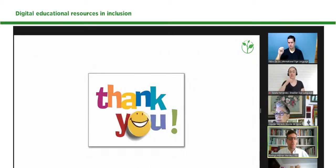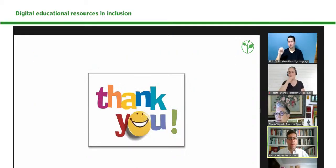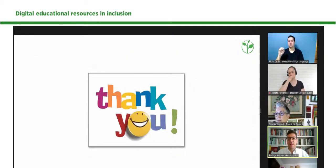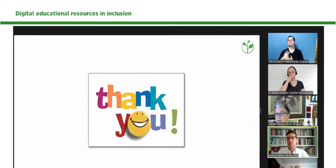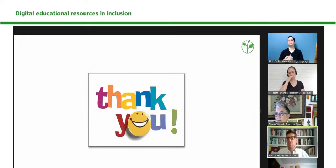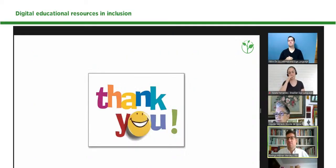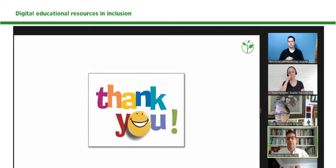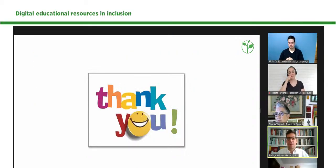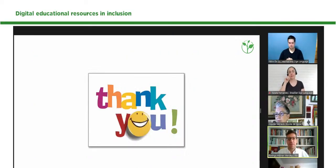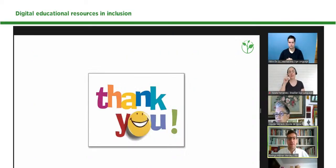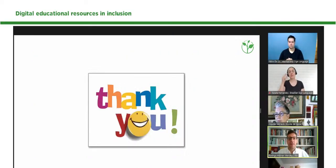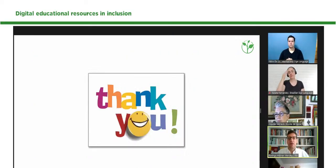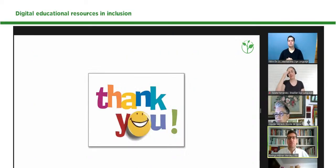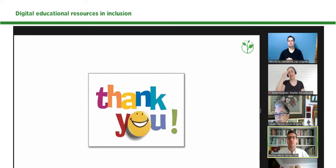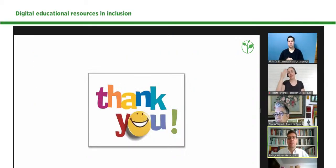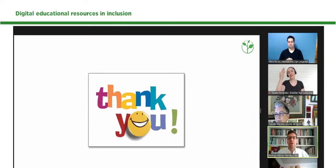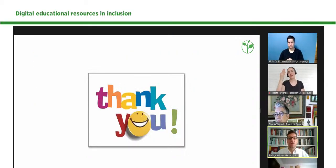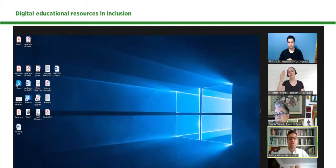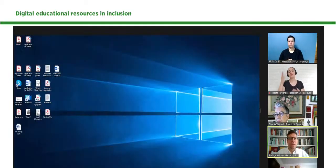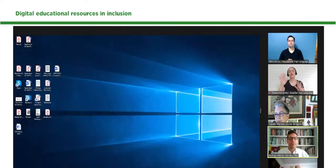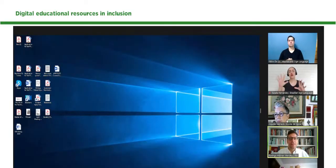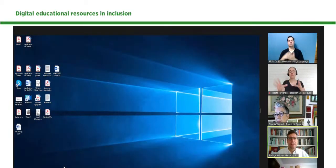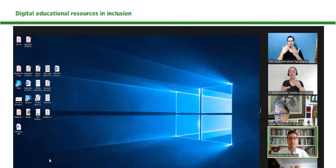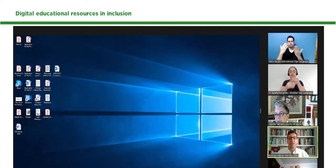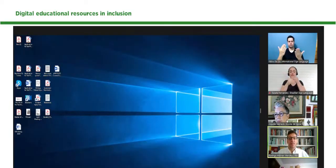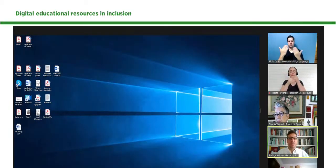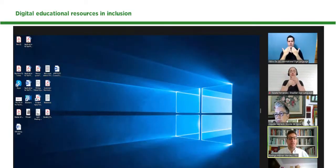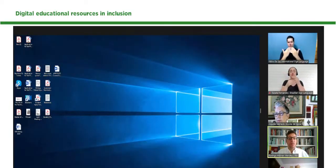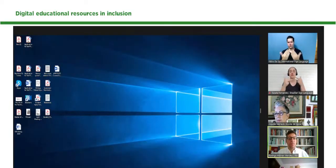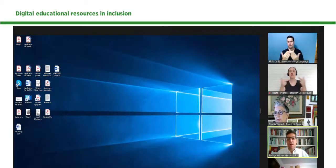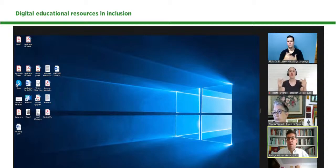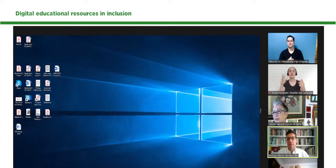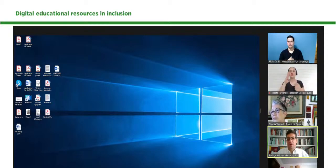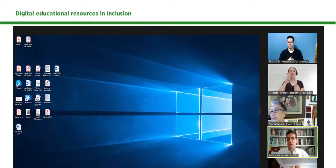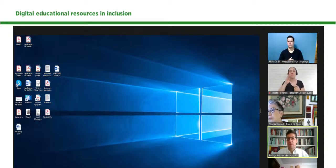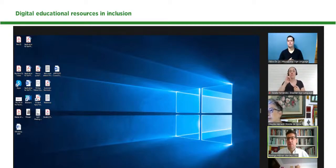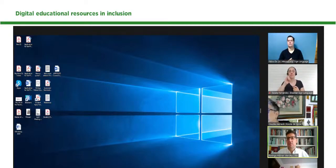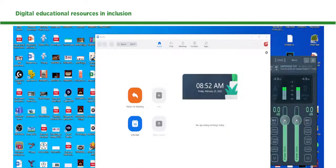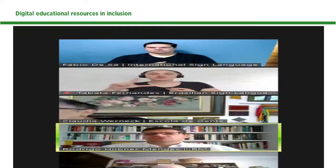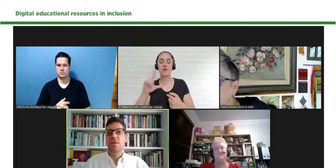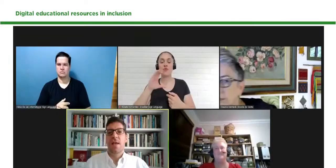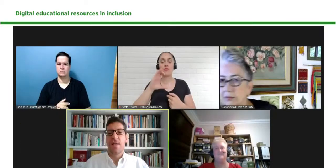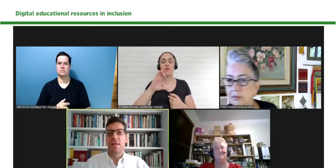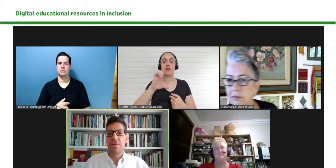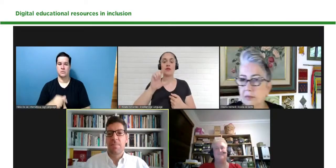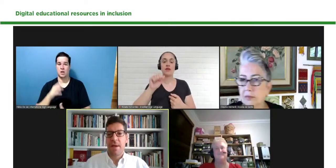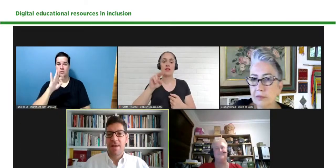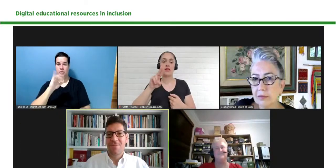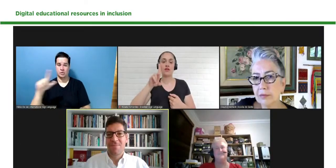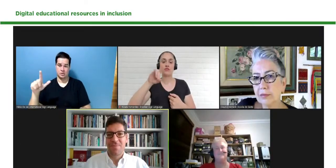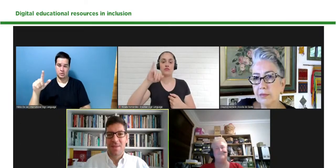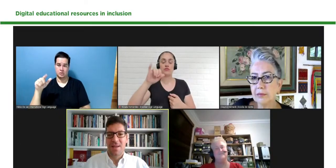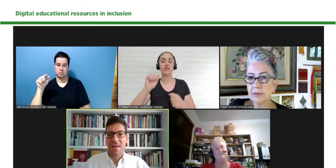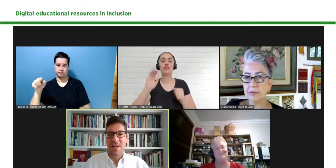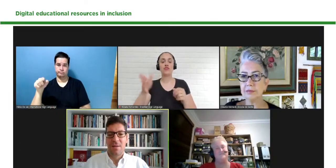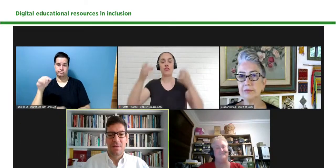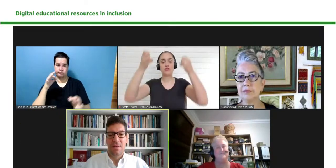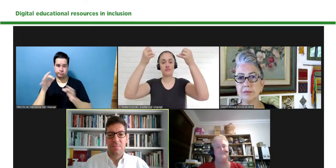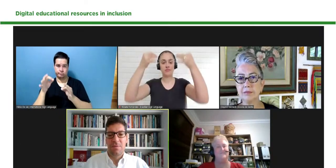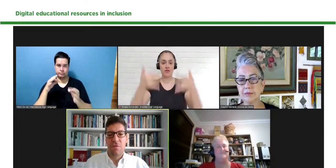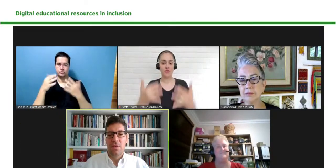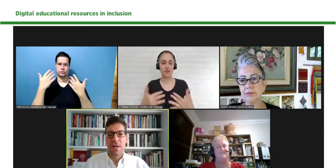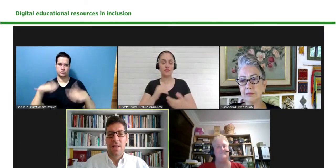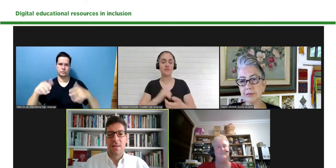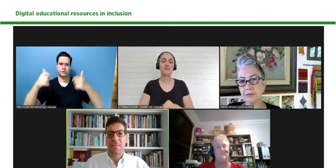complementing what Bill and Claudia brought to us. Well, we are going to the end of the panel,